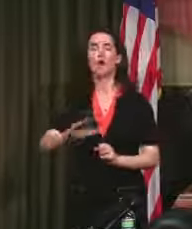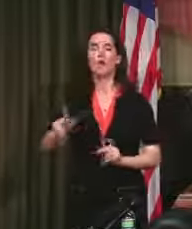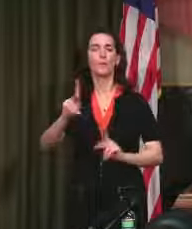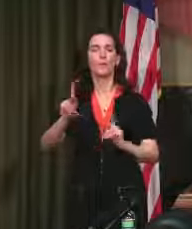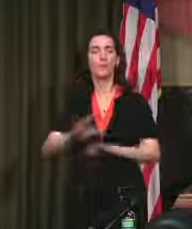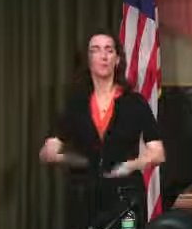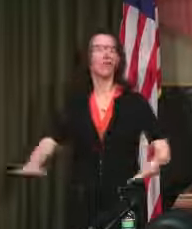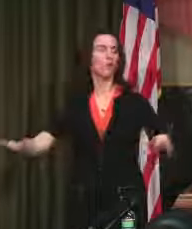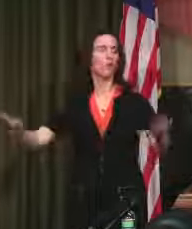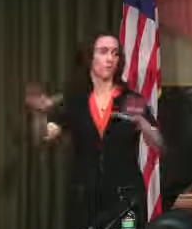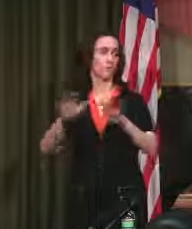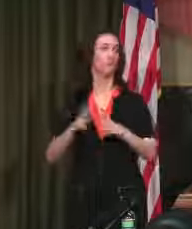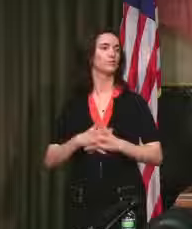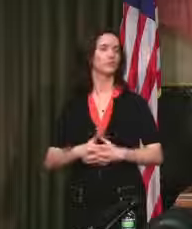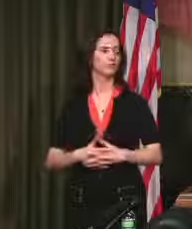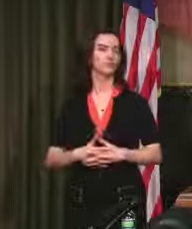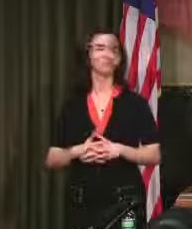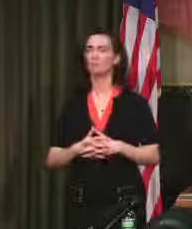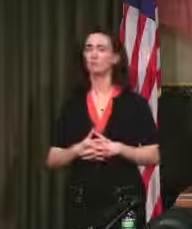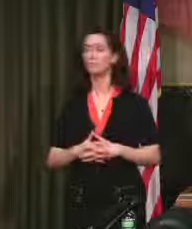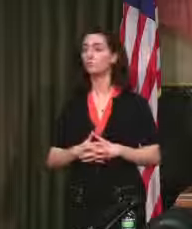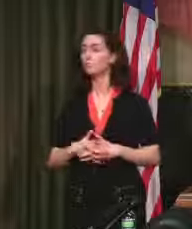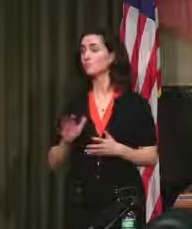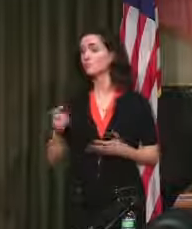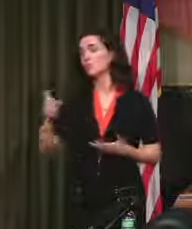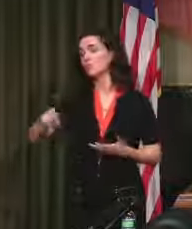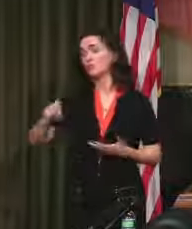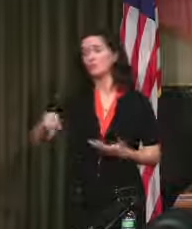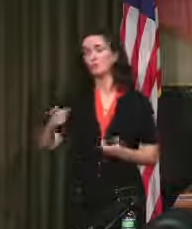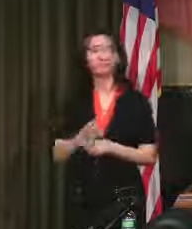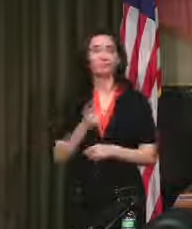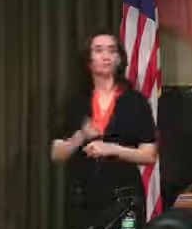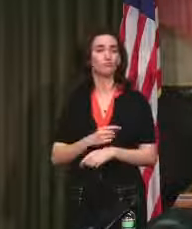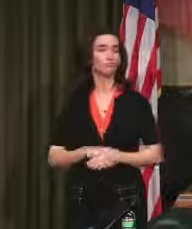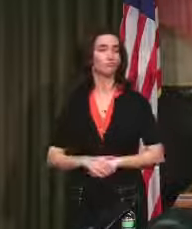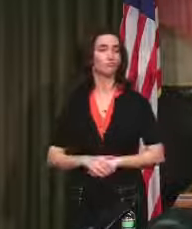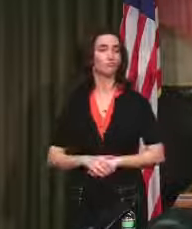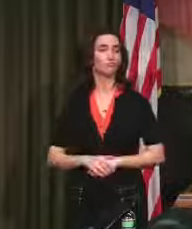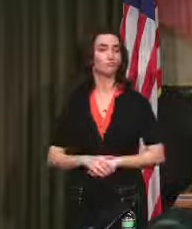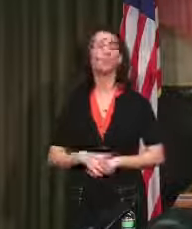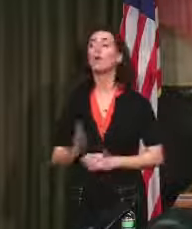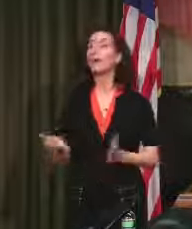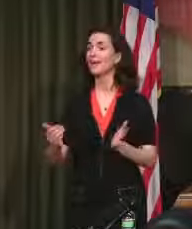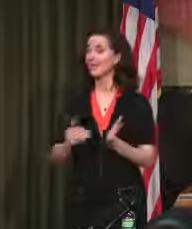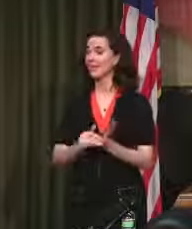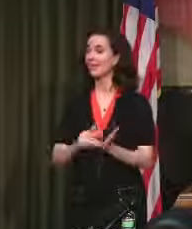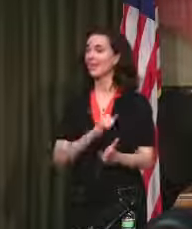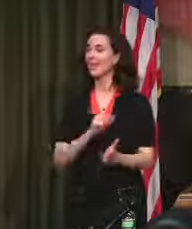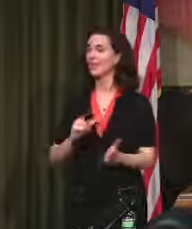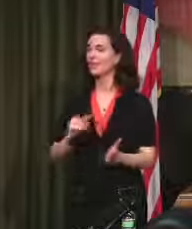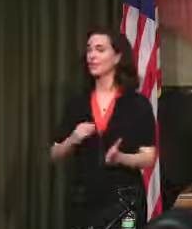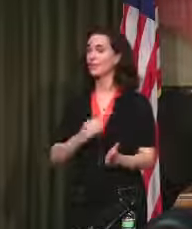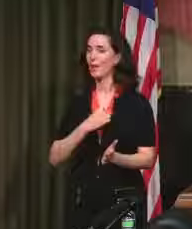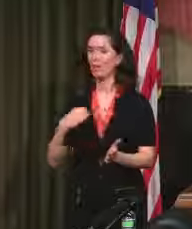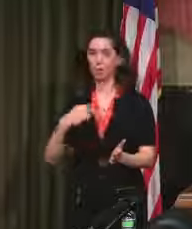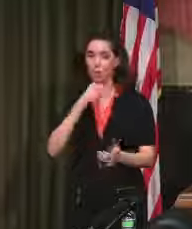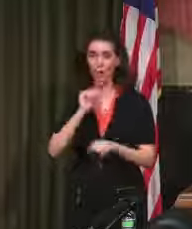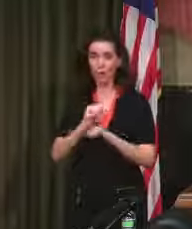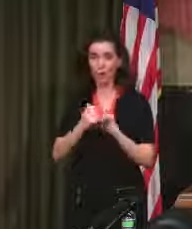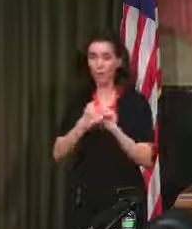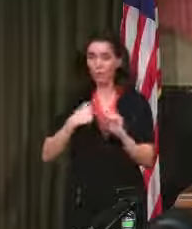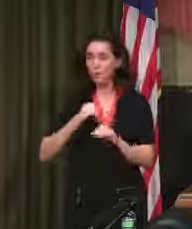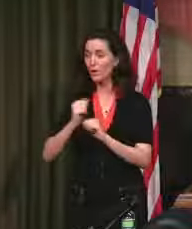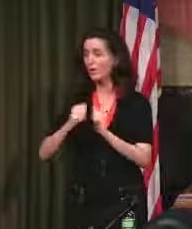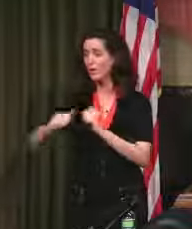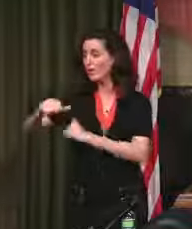win. And that's how it should be. So again, I want to thank all the members of the legislature for working with me and with each other